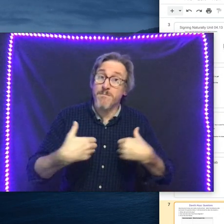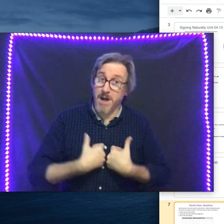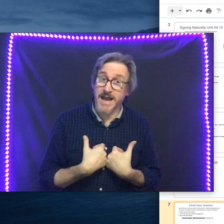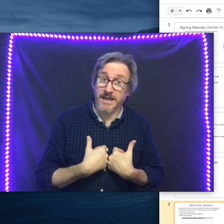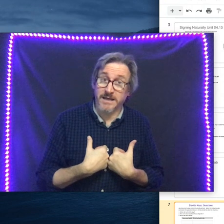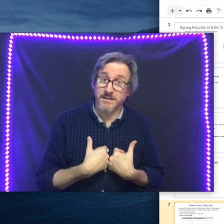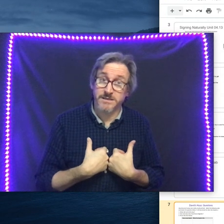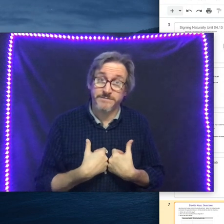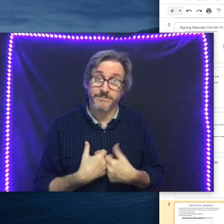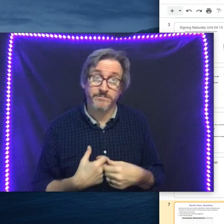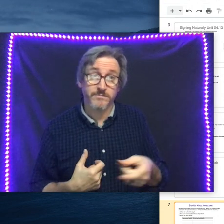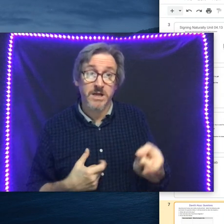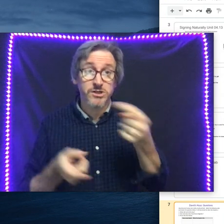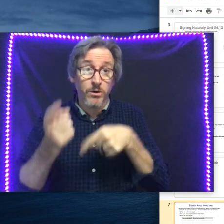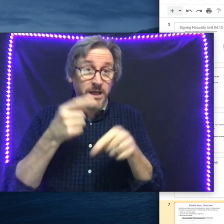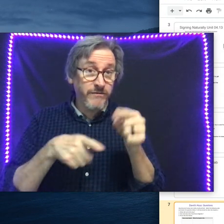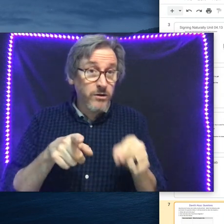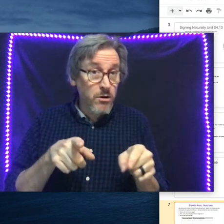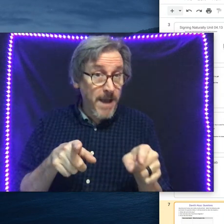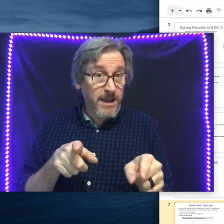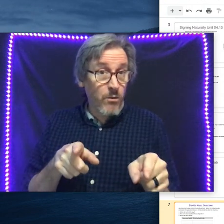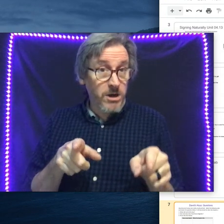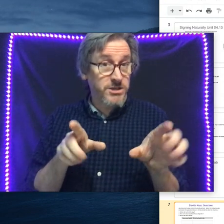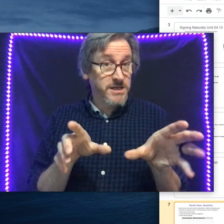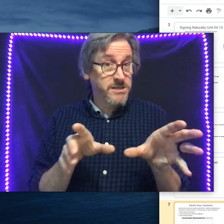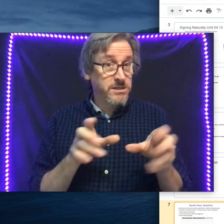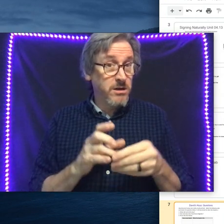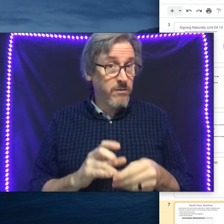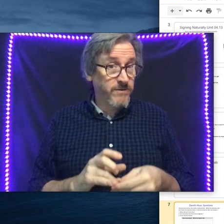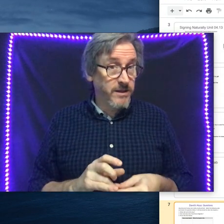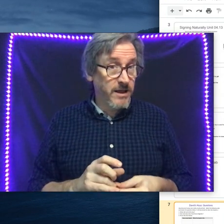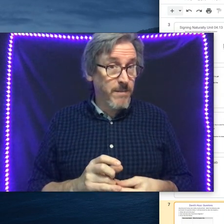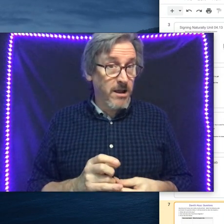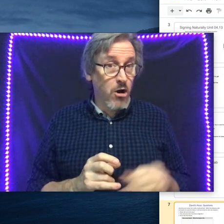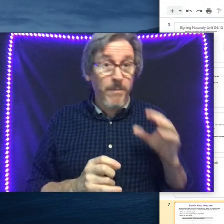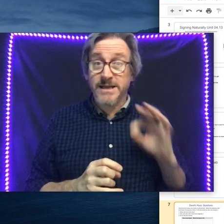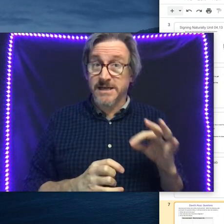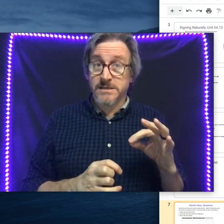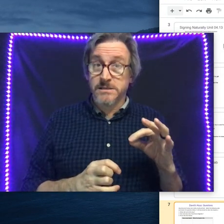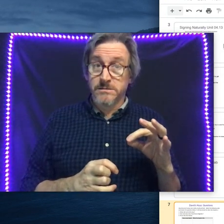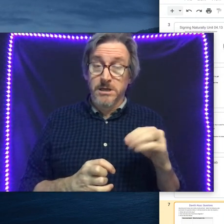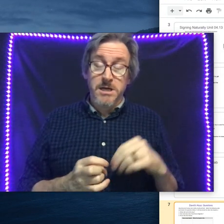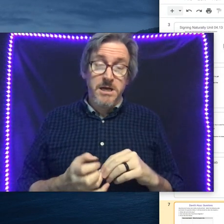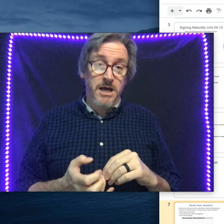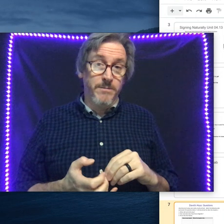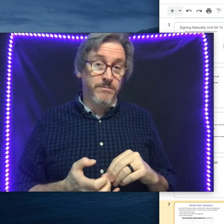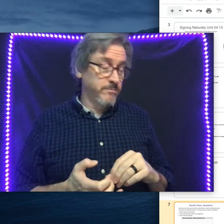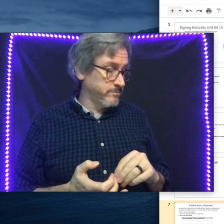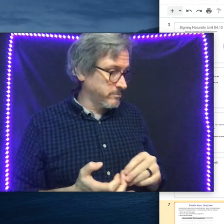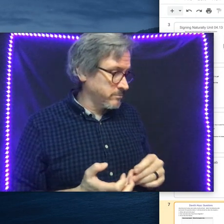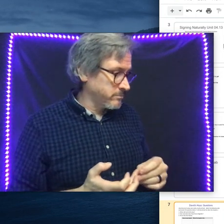those are my keys. So if you go back and watch this, hopefully that may all make sense.